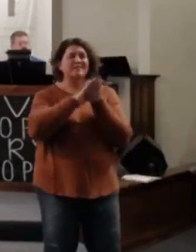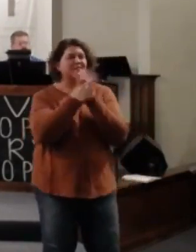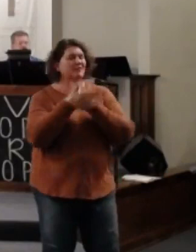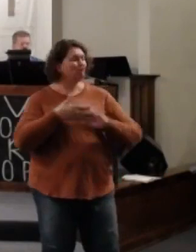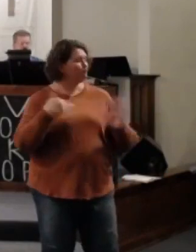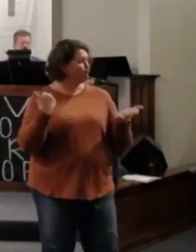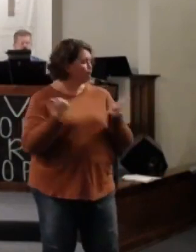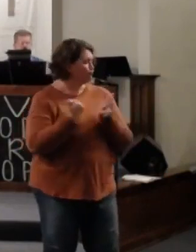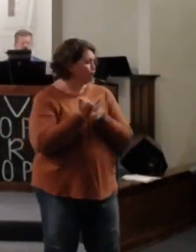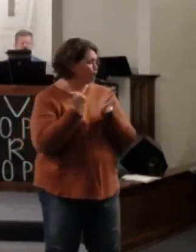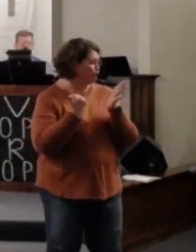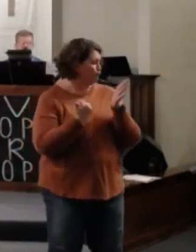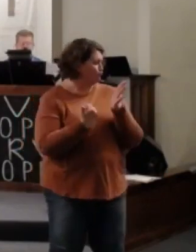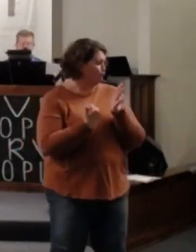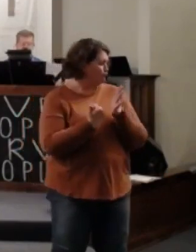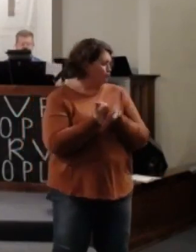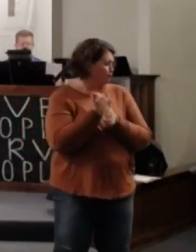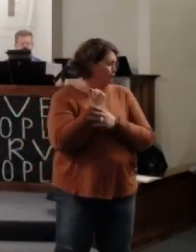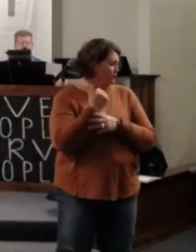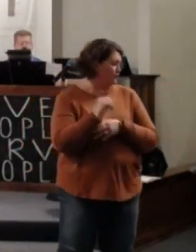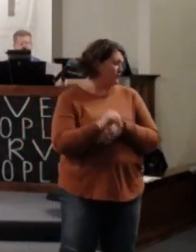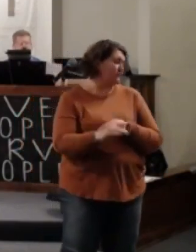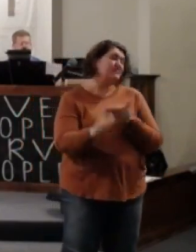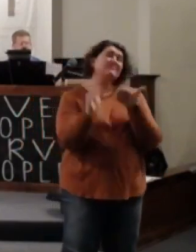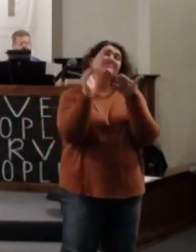My innocence has been